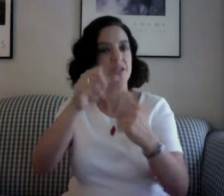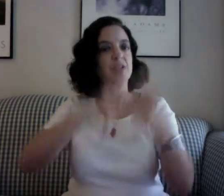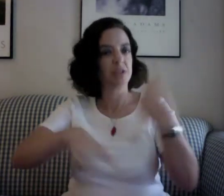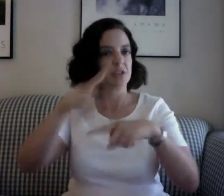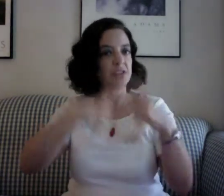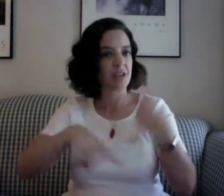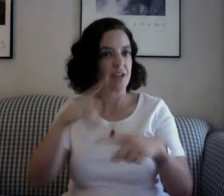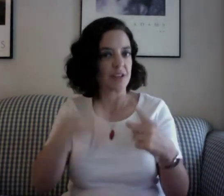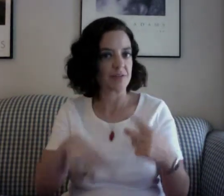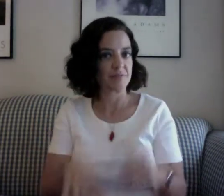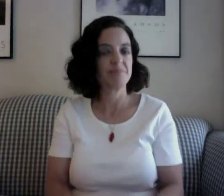each unique sign.